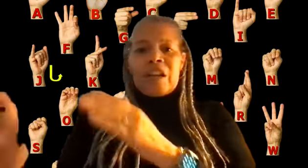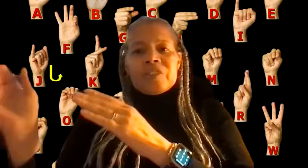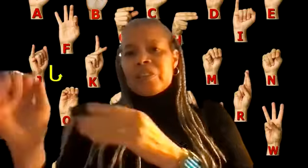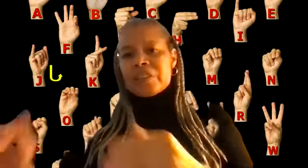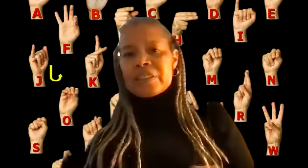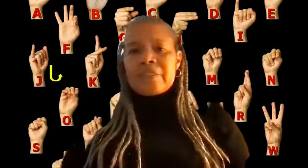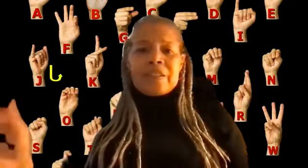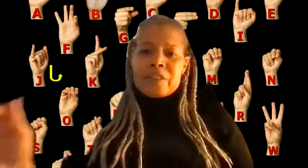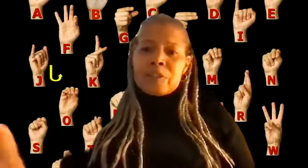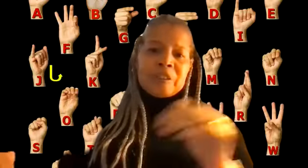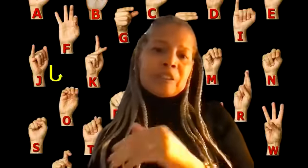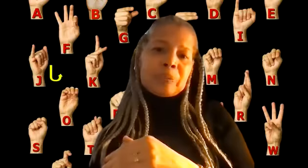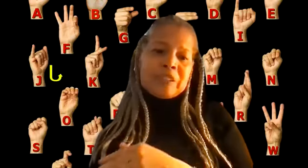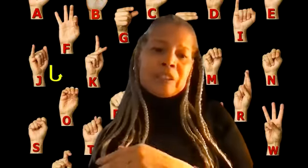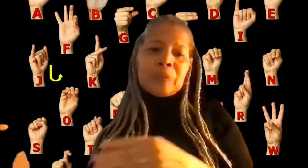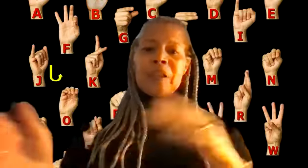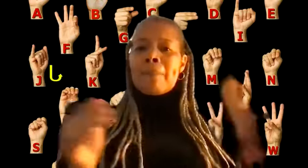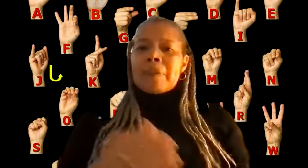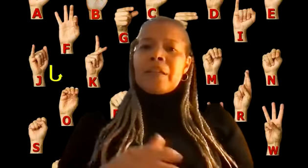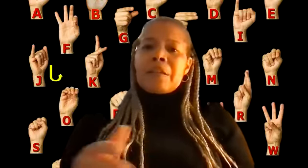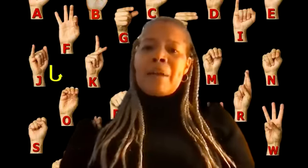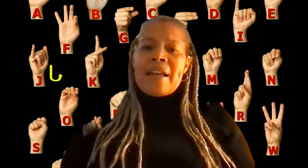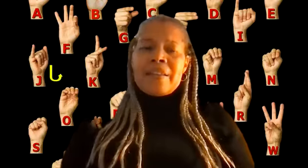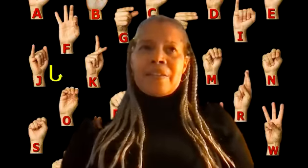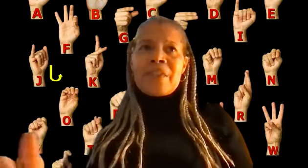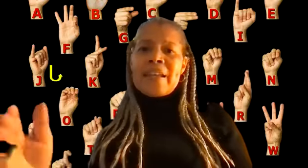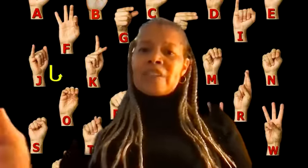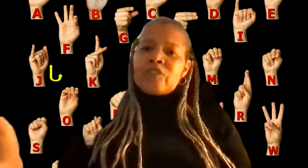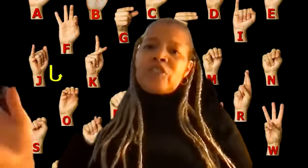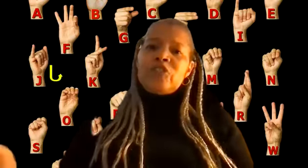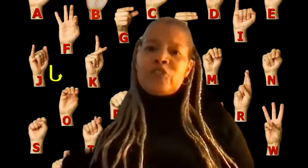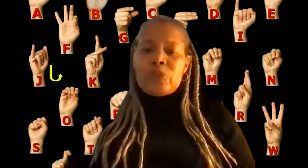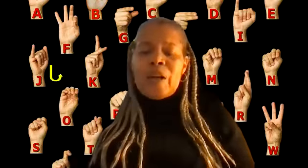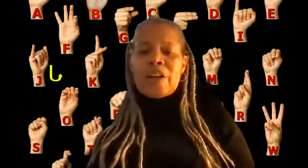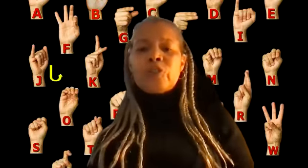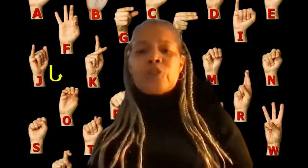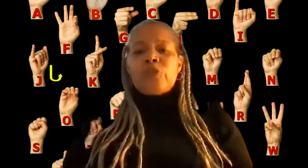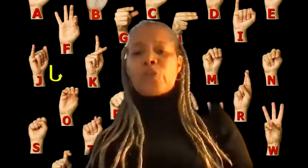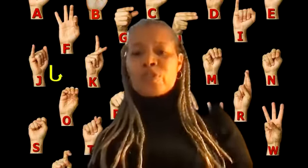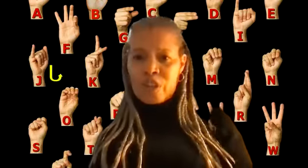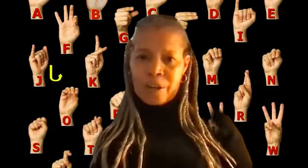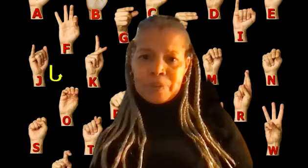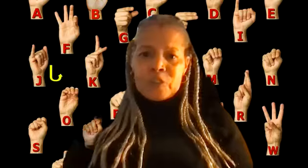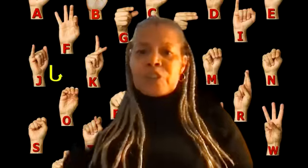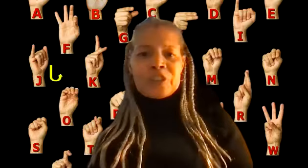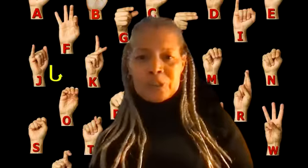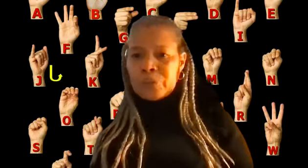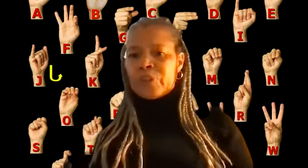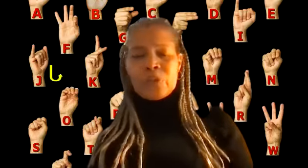college and it's the same thing, discipline, discipline, discipline. But none of them, none of that actually teaches you how to do your job that you're going to do when you